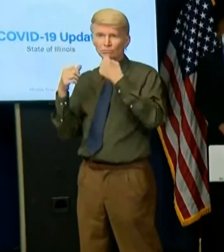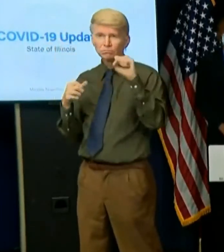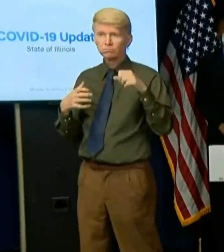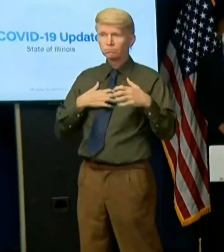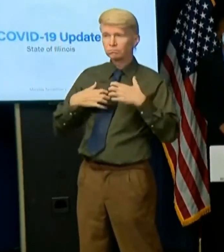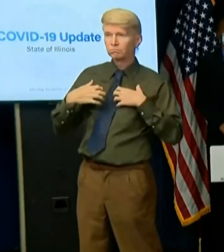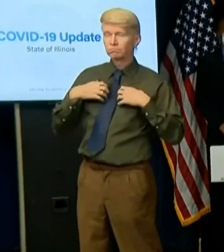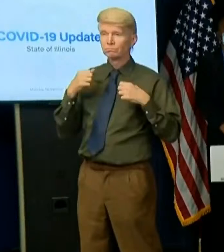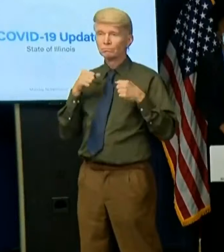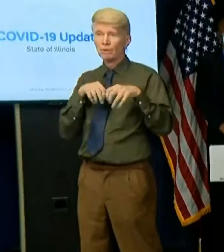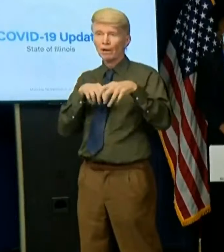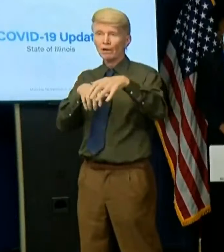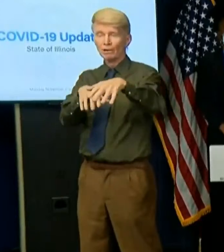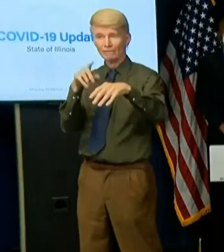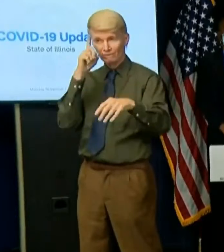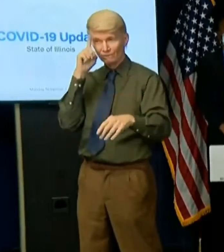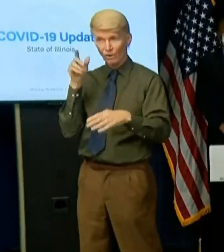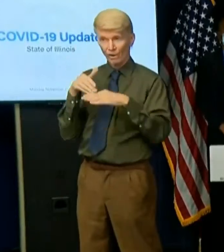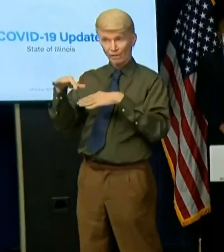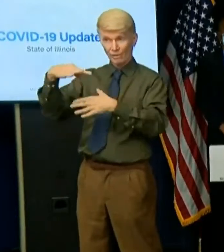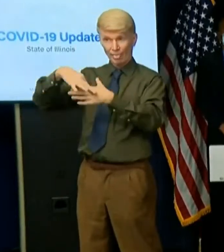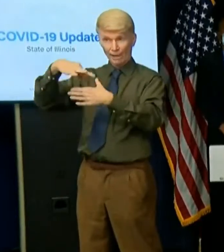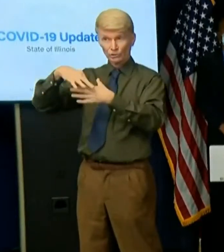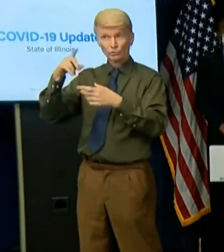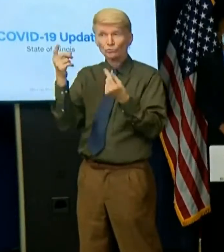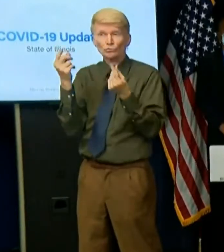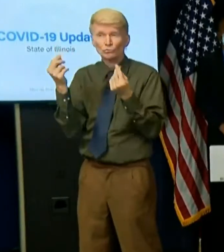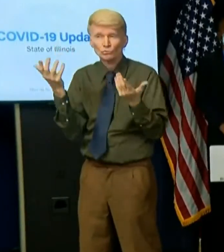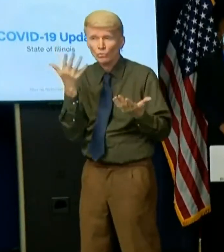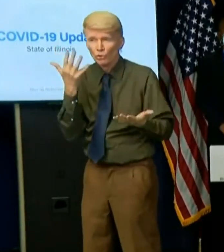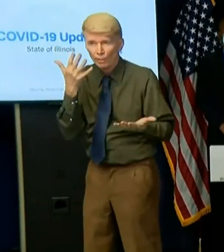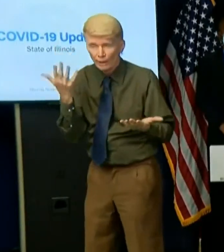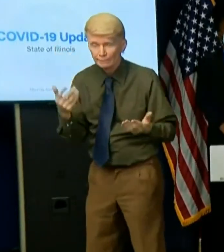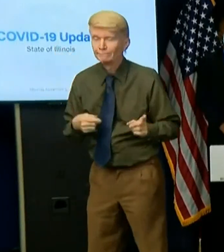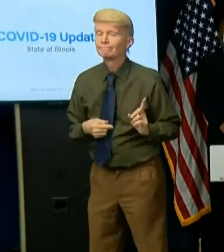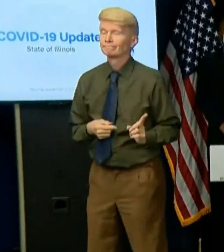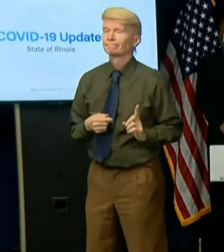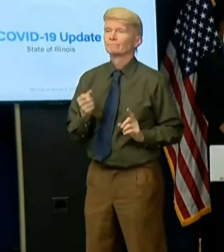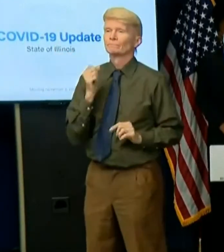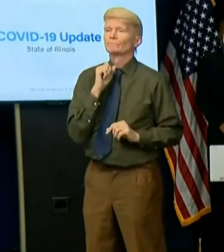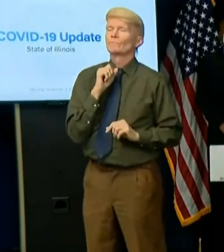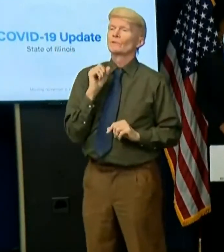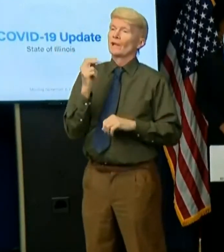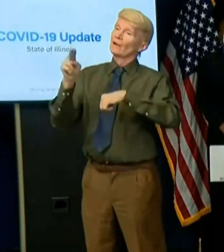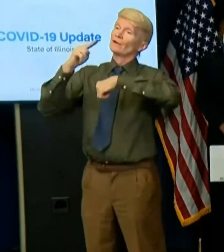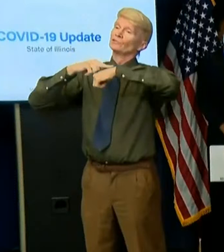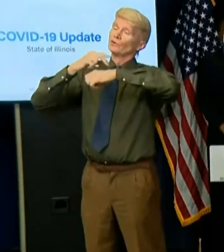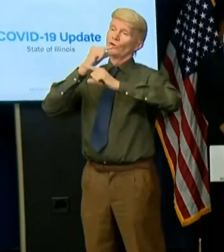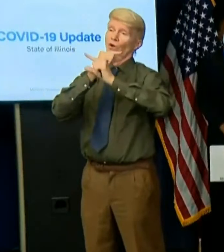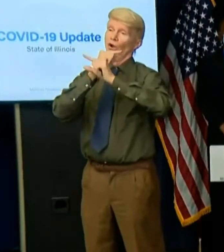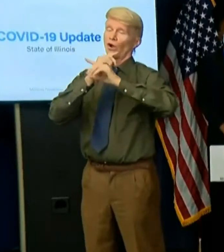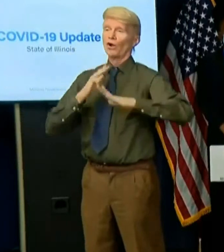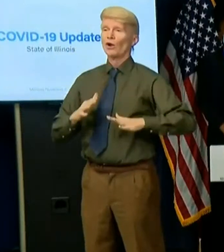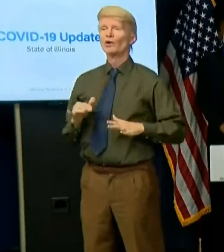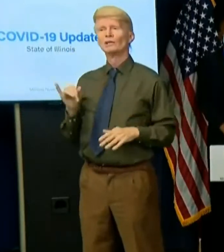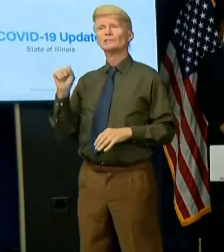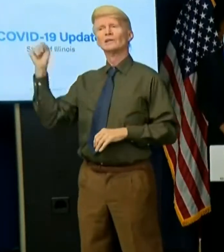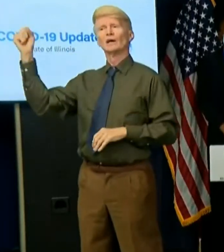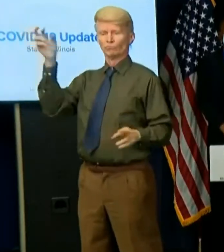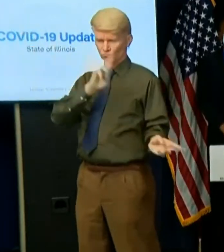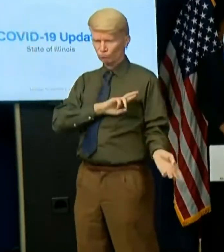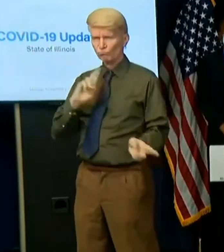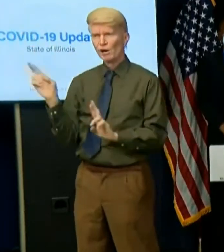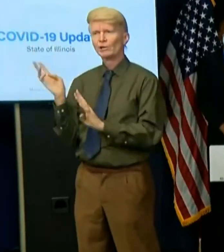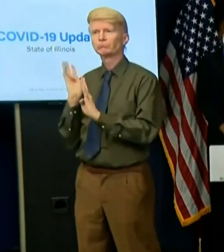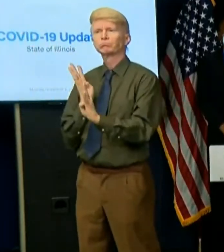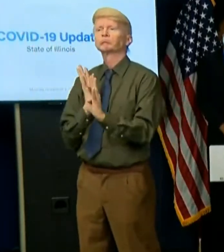Sure. So we're, out of an abundance of caution, we've made sure that our National Guard is simply in a state of readiness. We did